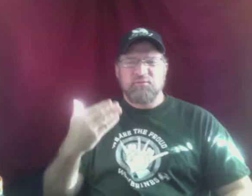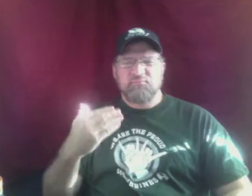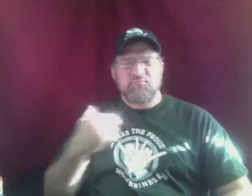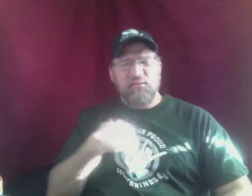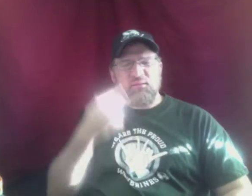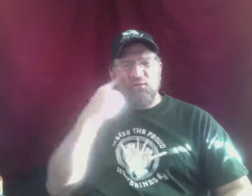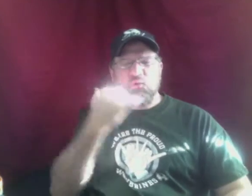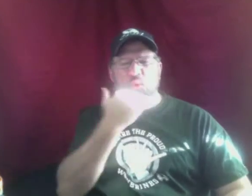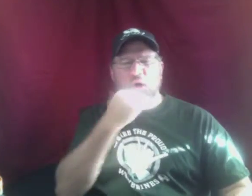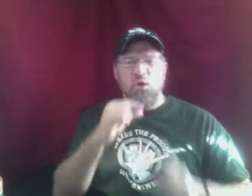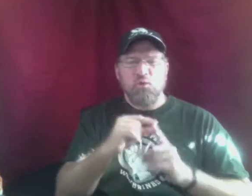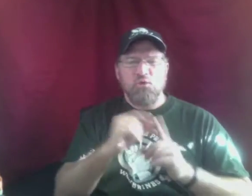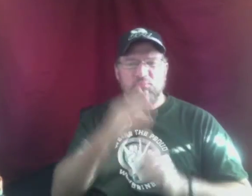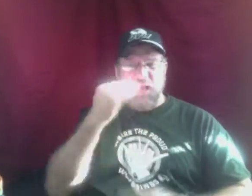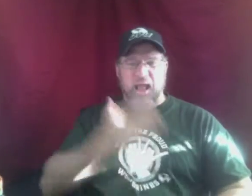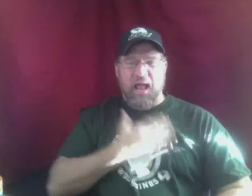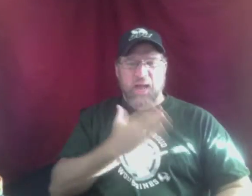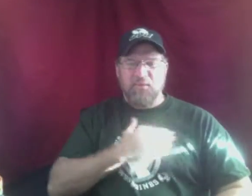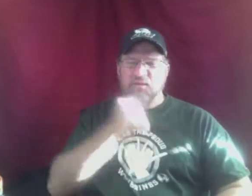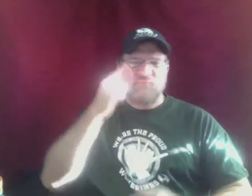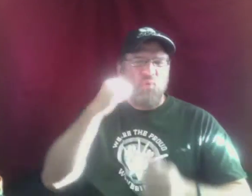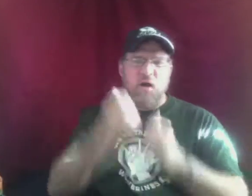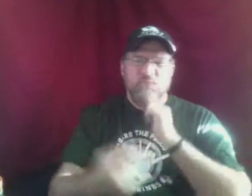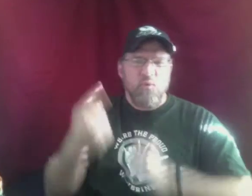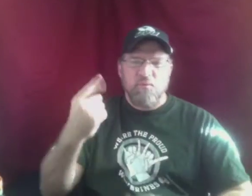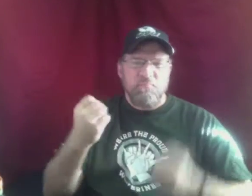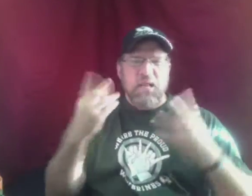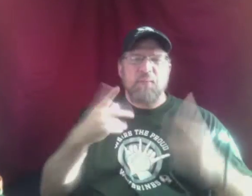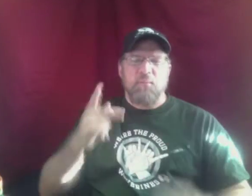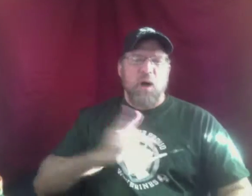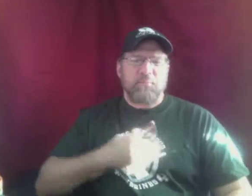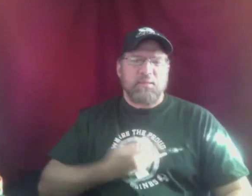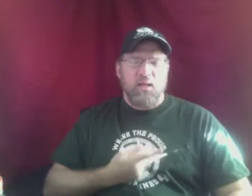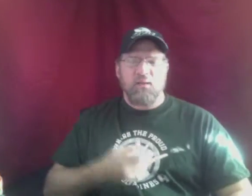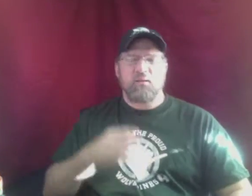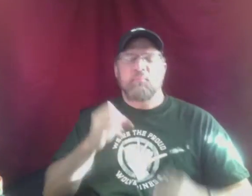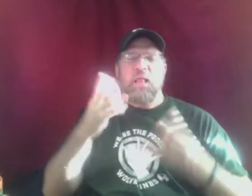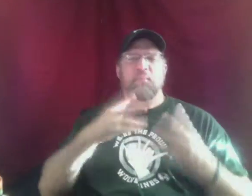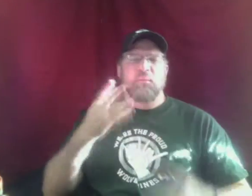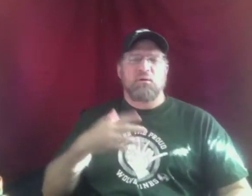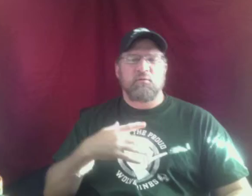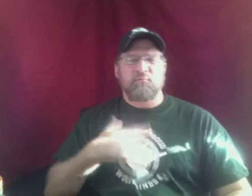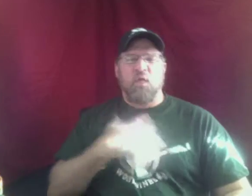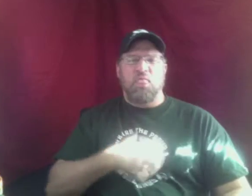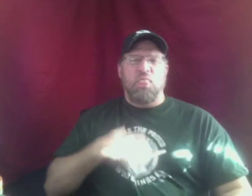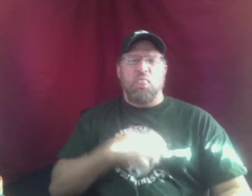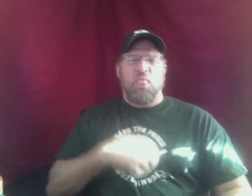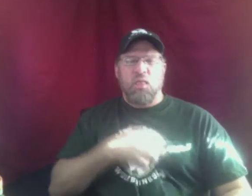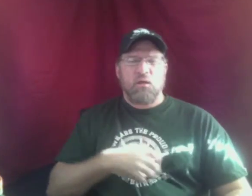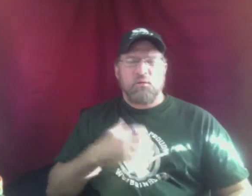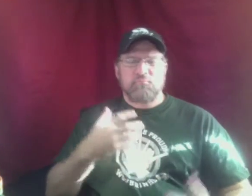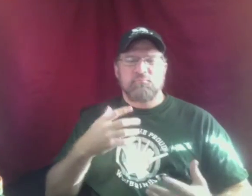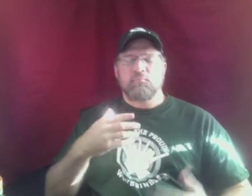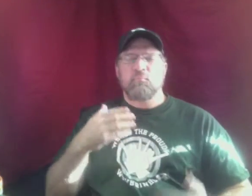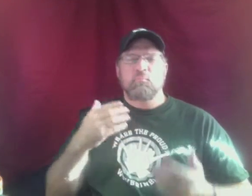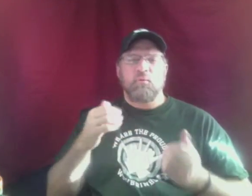give her a gift. Ooh, I'll get her a necklace with her name on it, like yours. Oh,